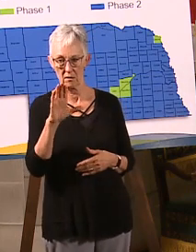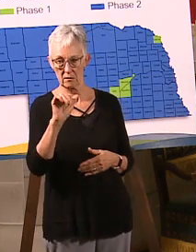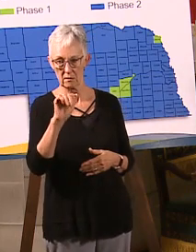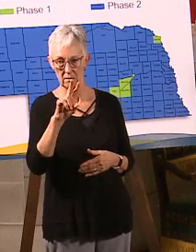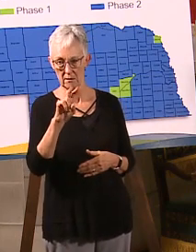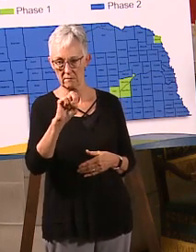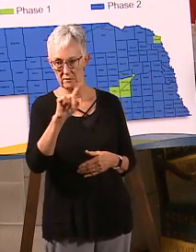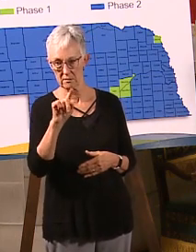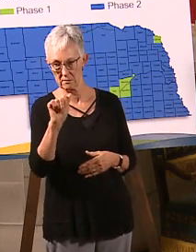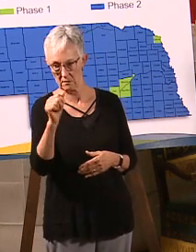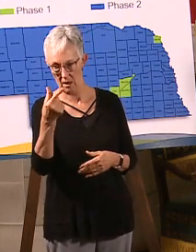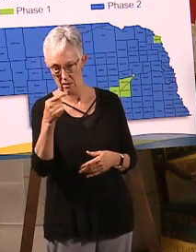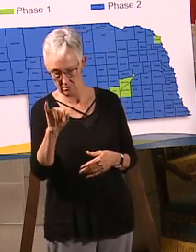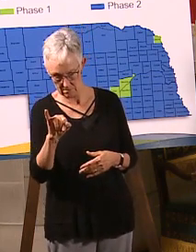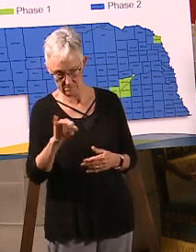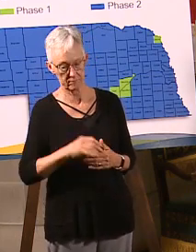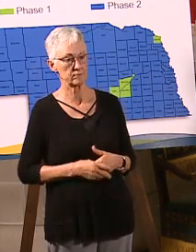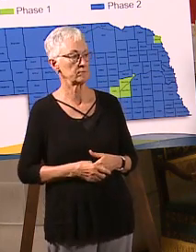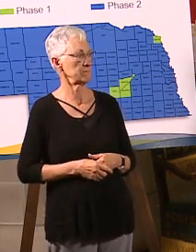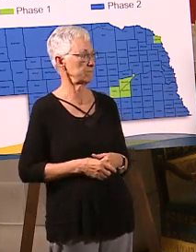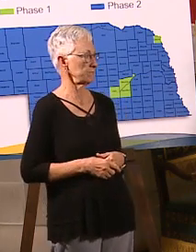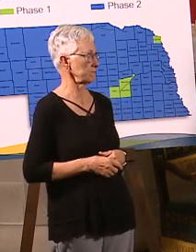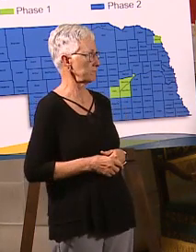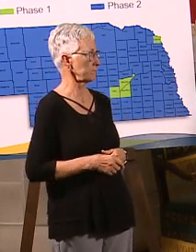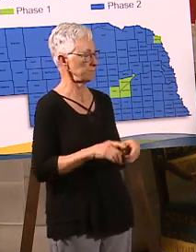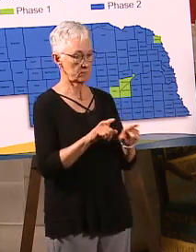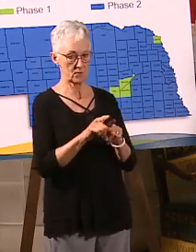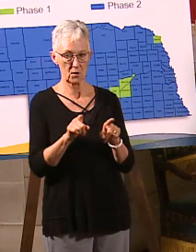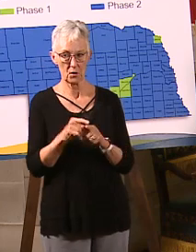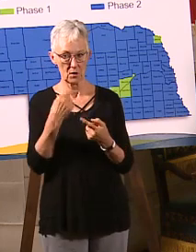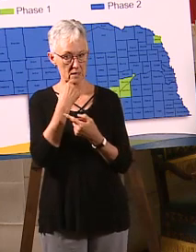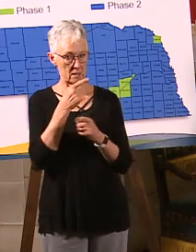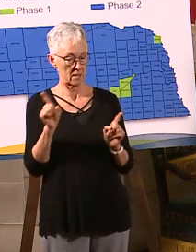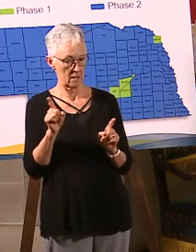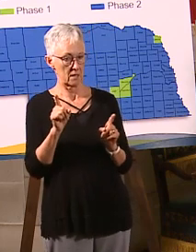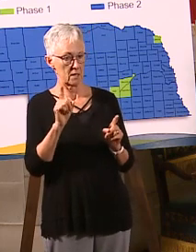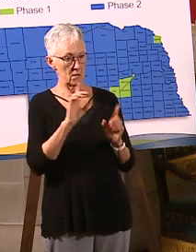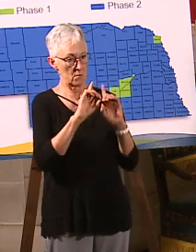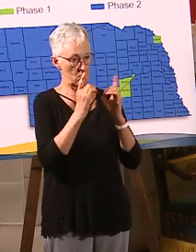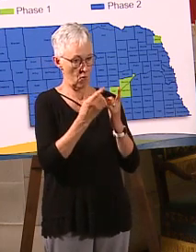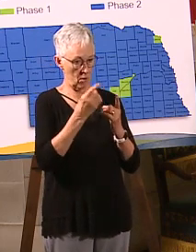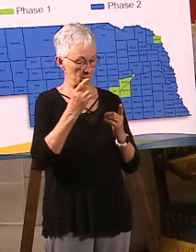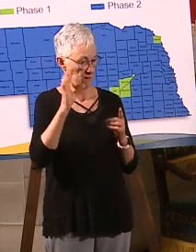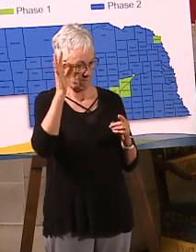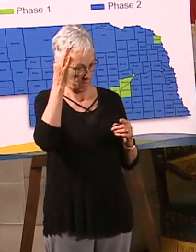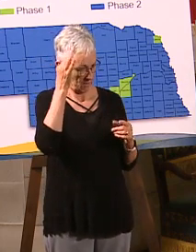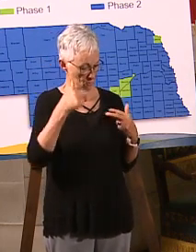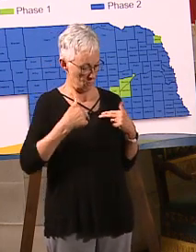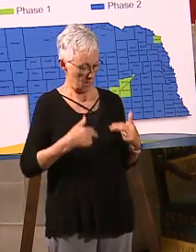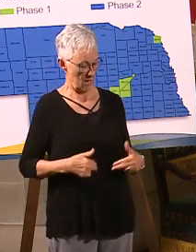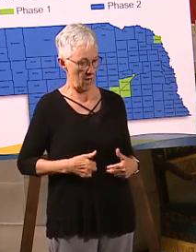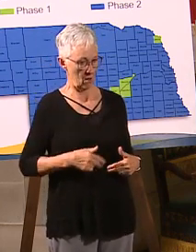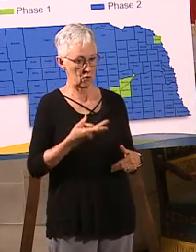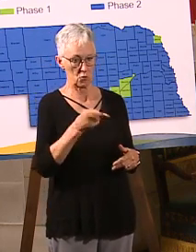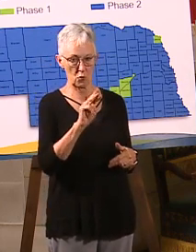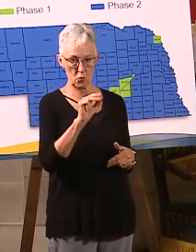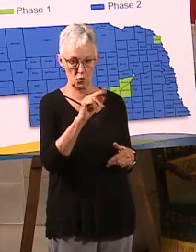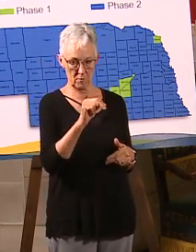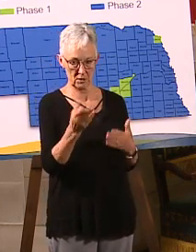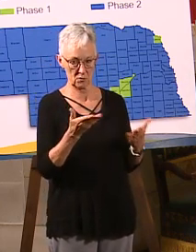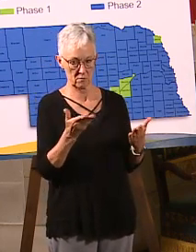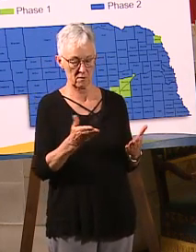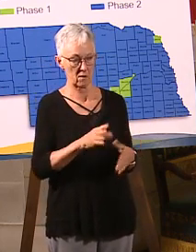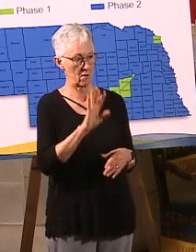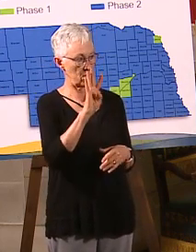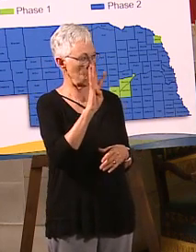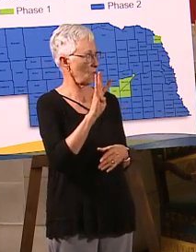Also, want to make the announcement that the Federal Department of Health and Human Services has announced a $4.9 billion that